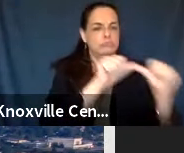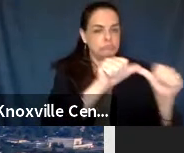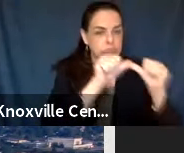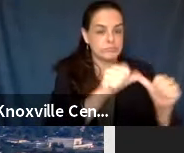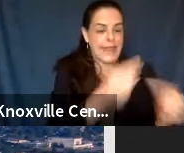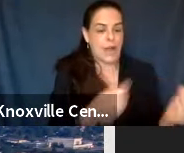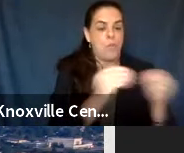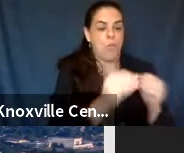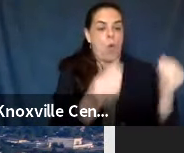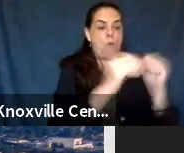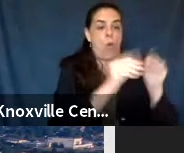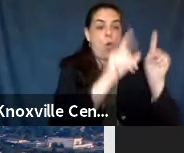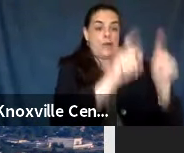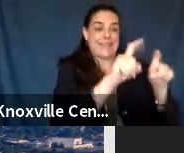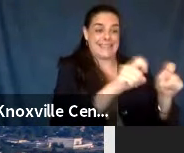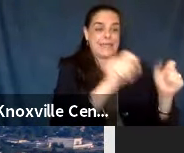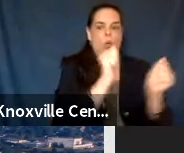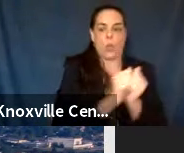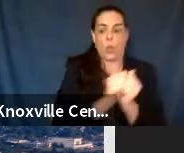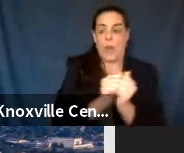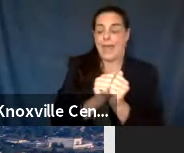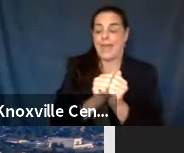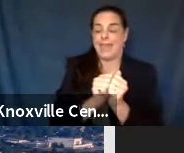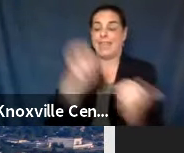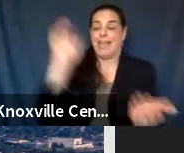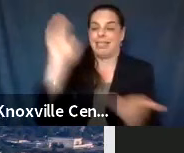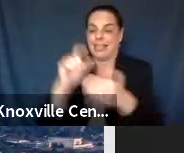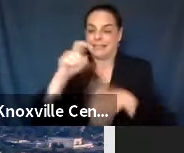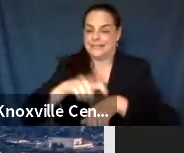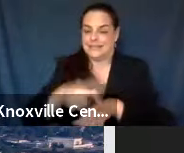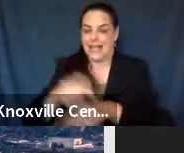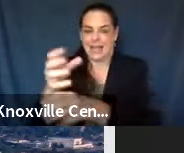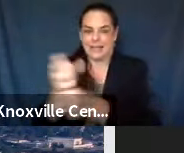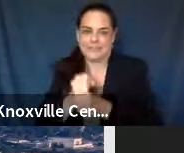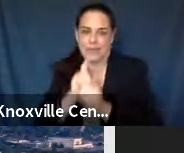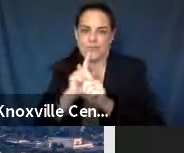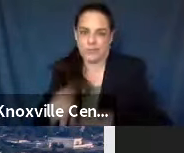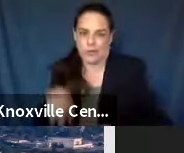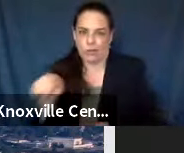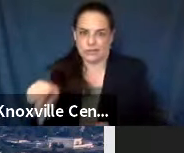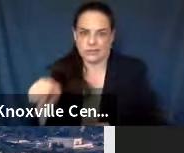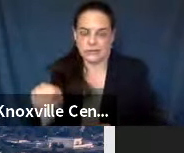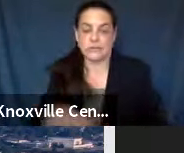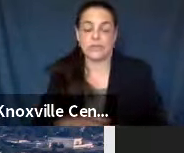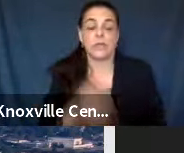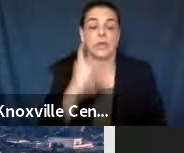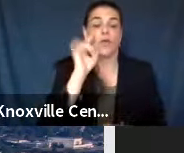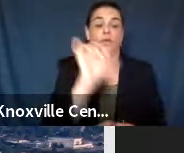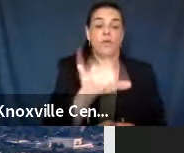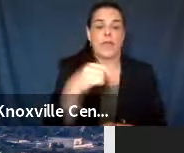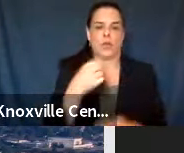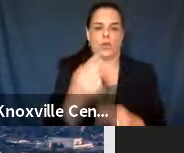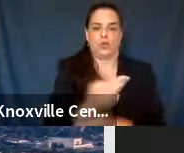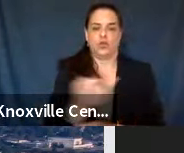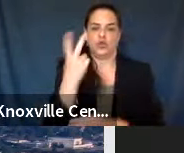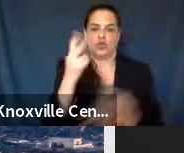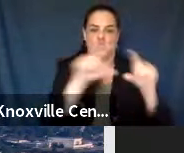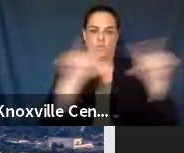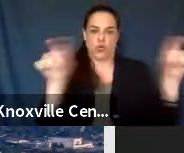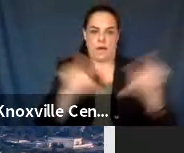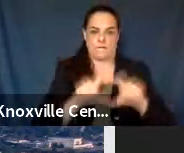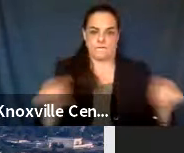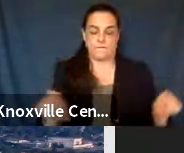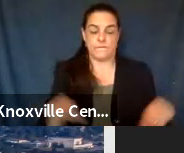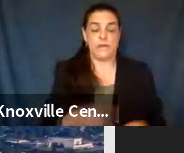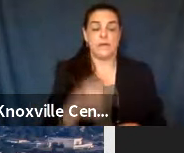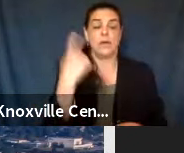or decreased test result reporting turnaround time. For this benchmark, we are utilizing 2 bar graphs. One